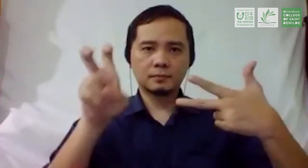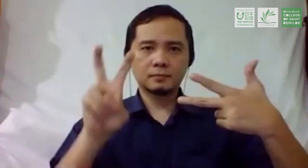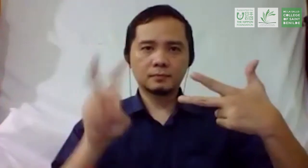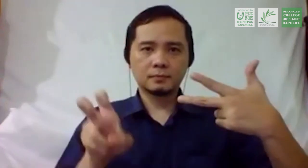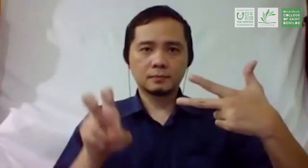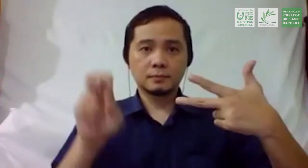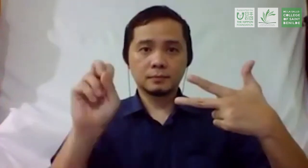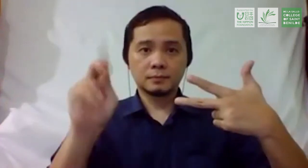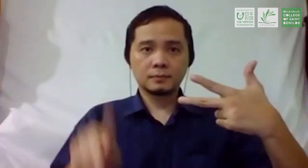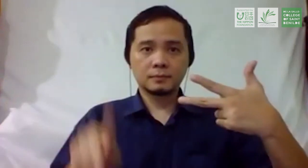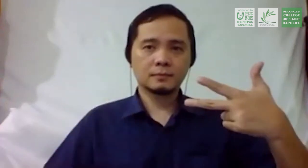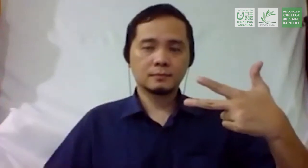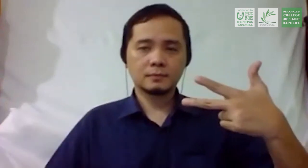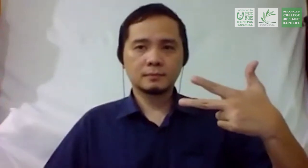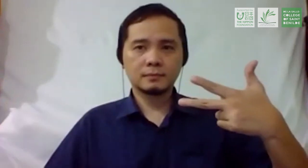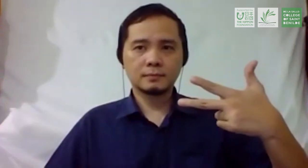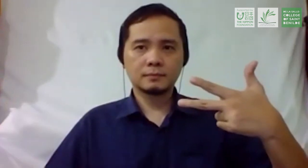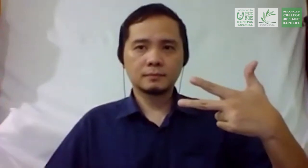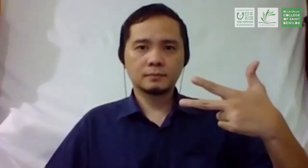So